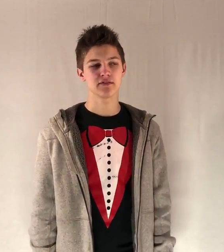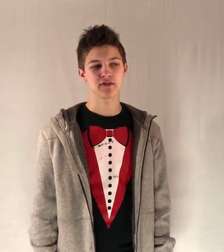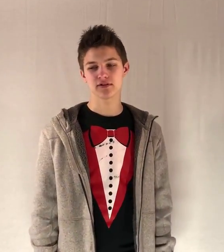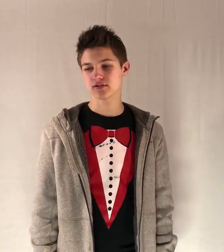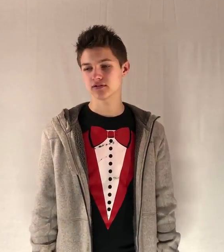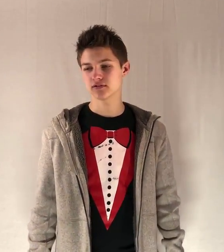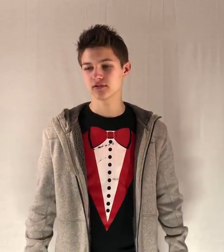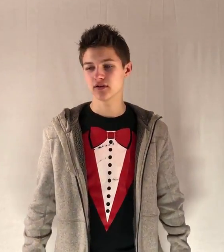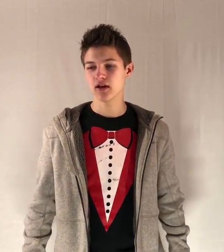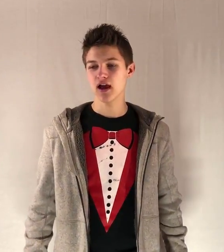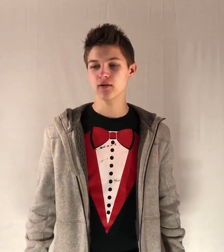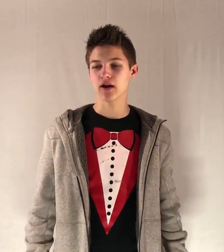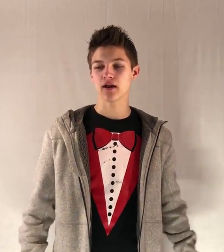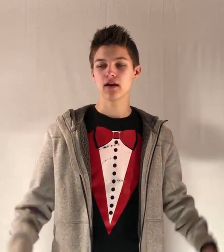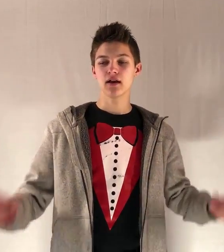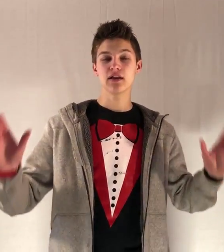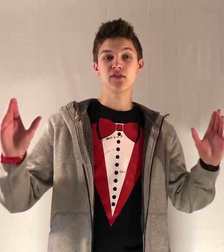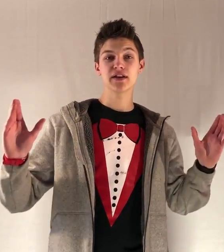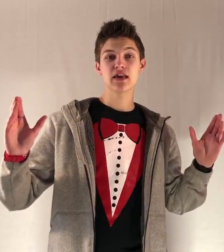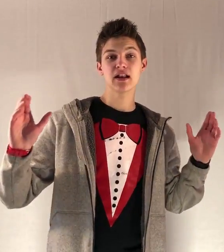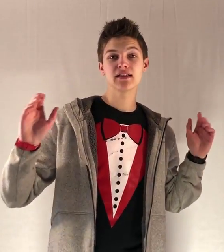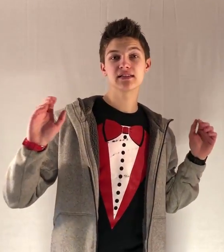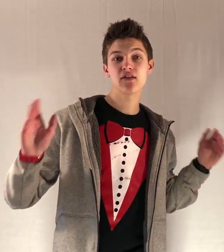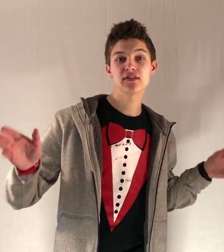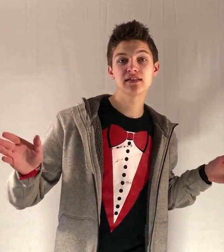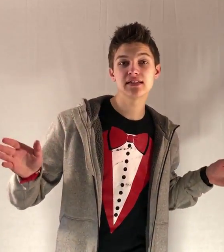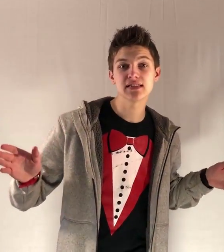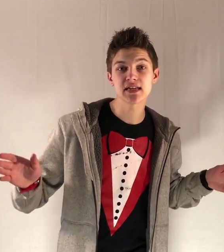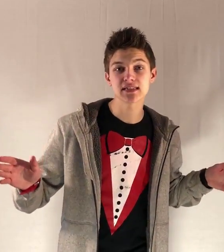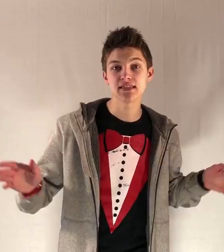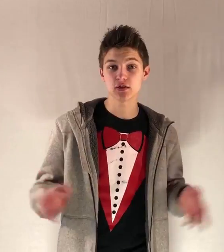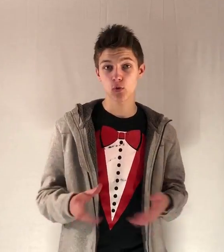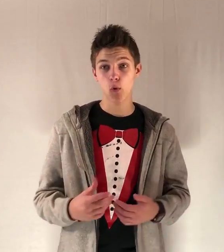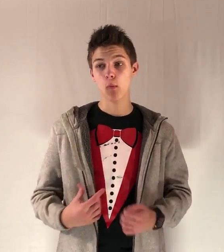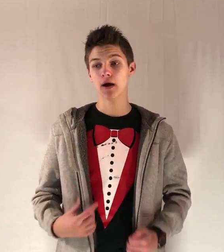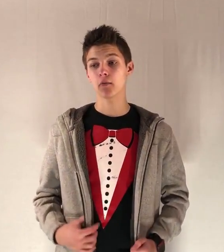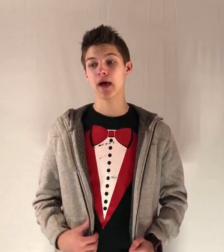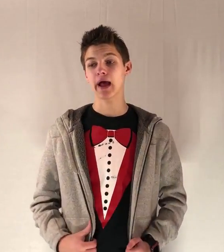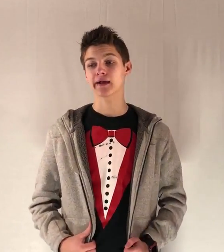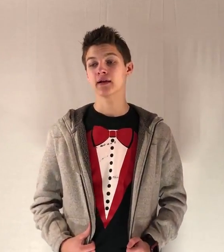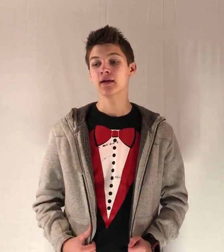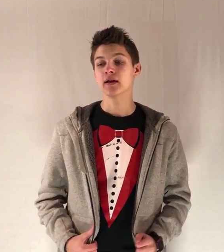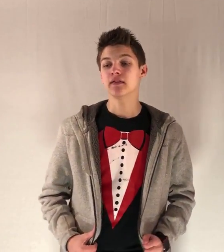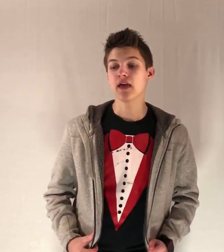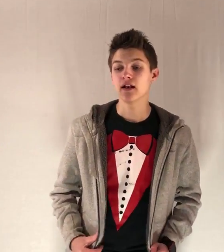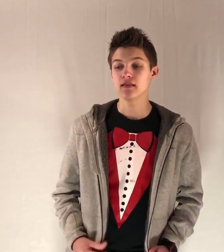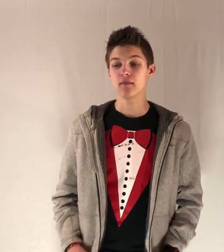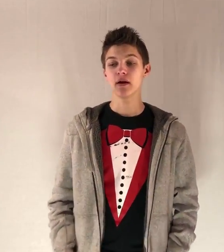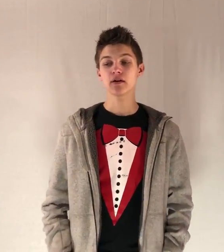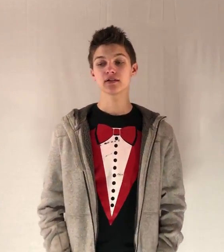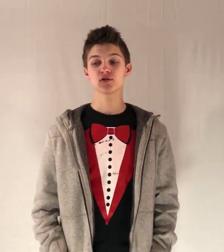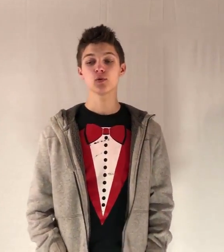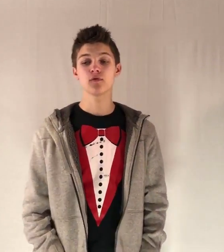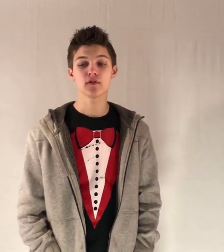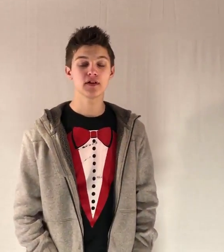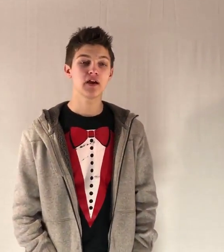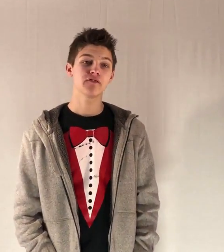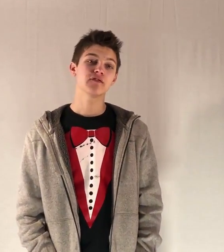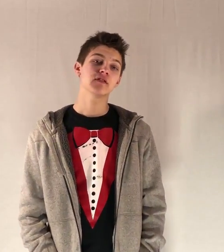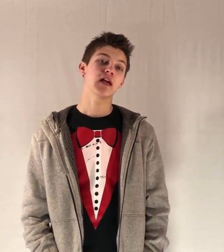French. Anyway, he invented that in 1760, so a while back. Then the American School for the Deaf that